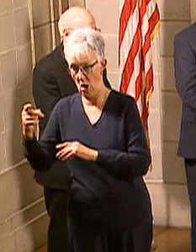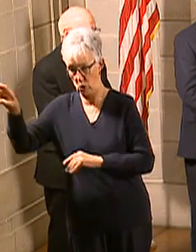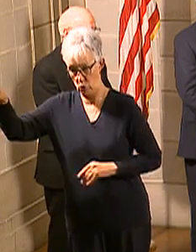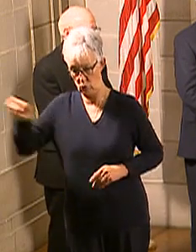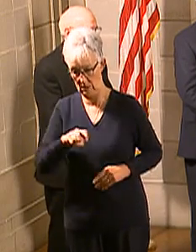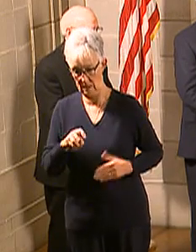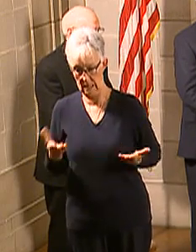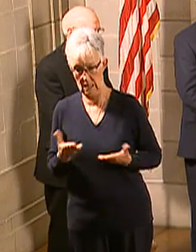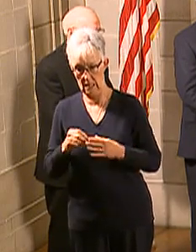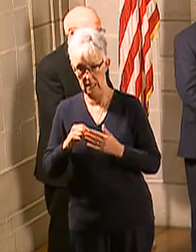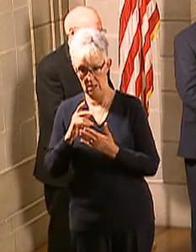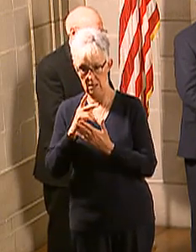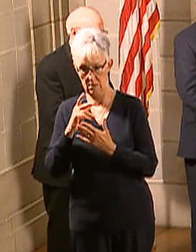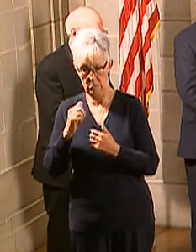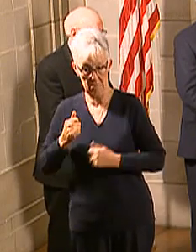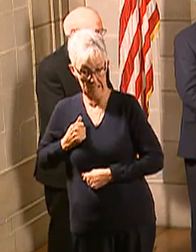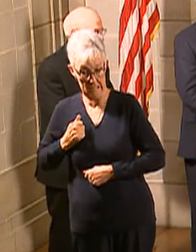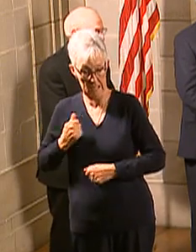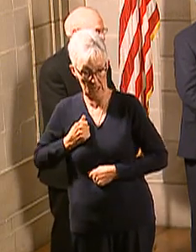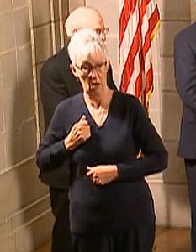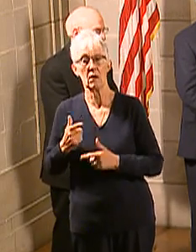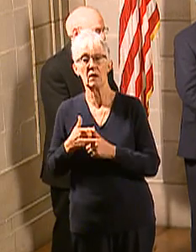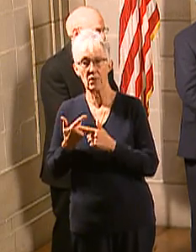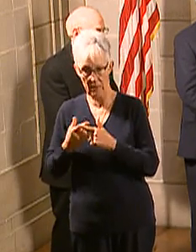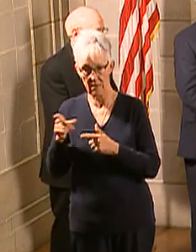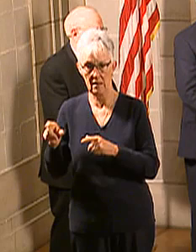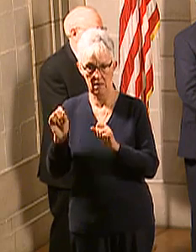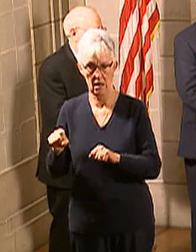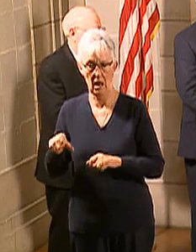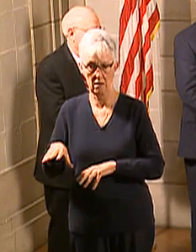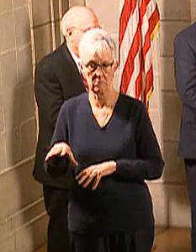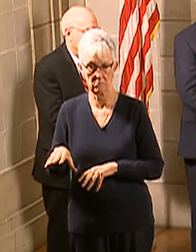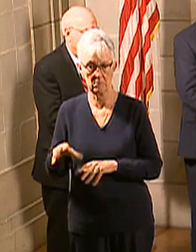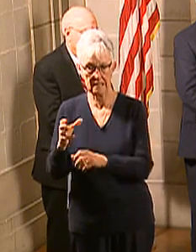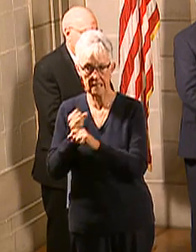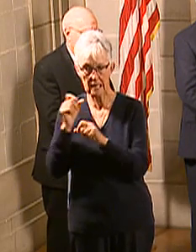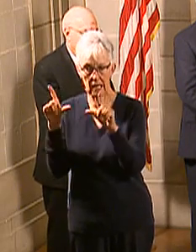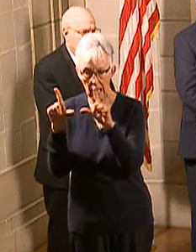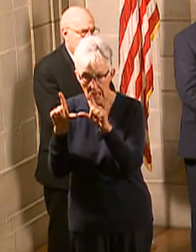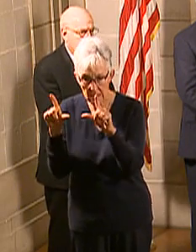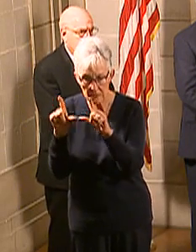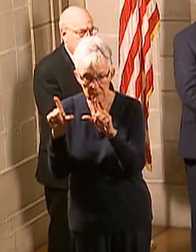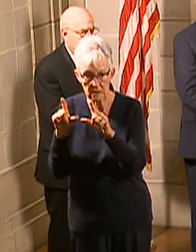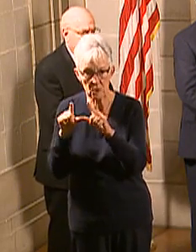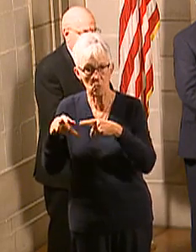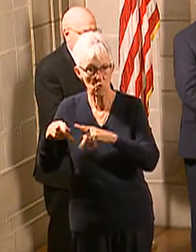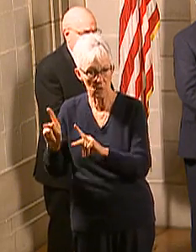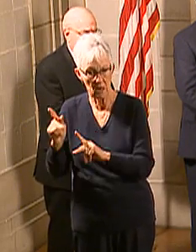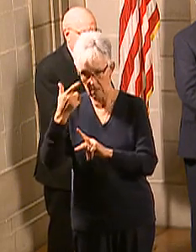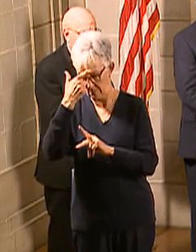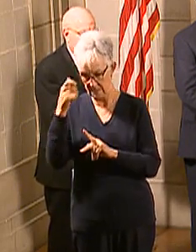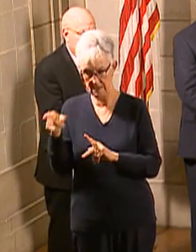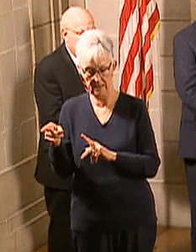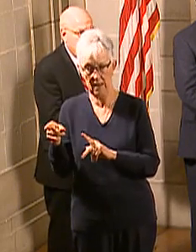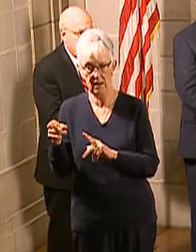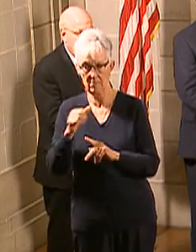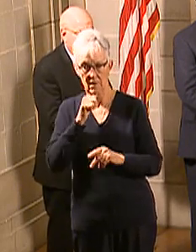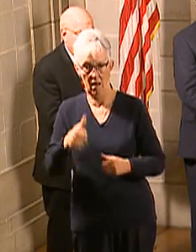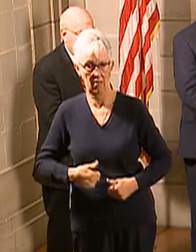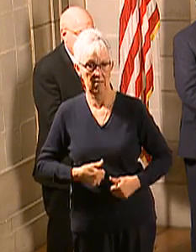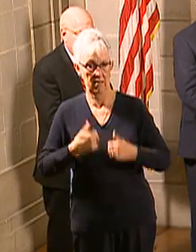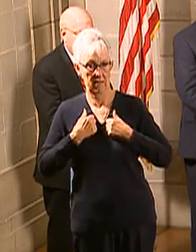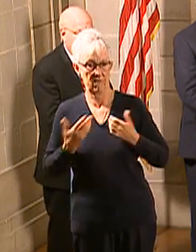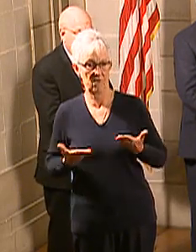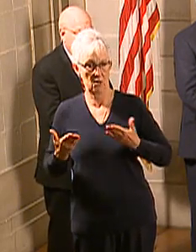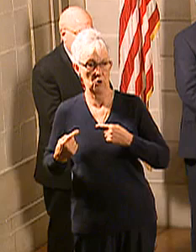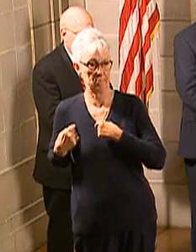some of our licensing reforms around things like teachers and real estate licenses and attorneys and so forth, to make it easier for those folks to take the jobs